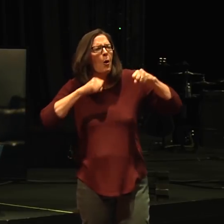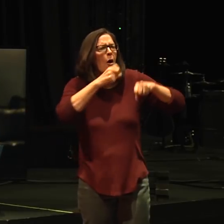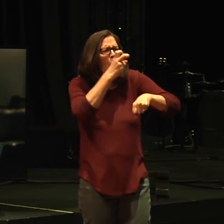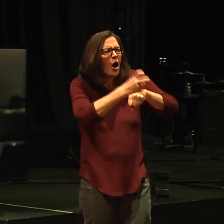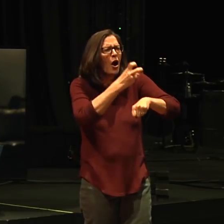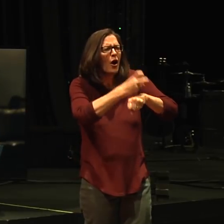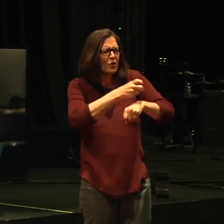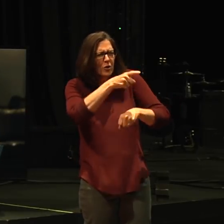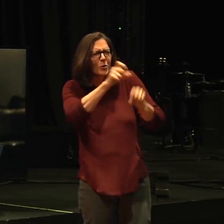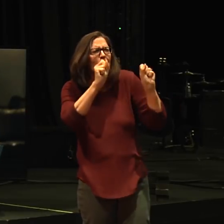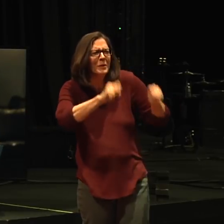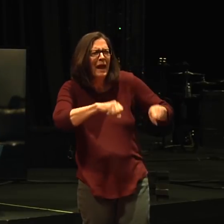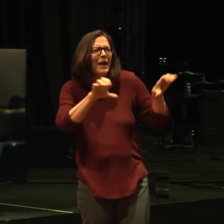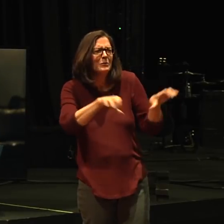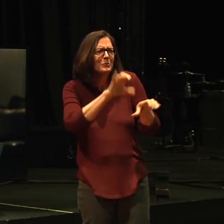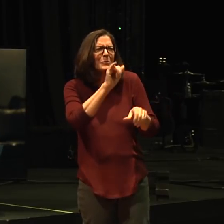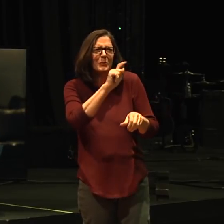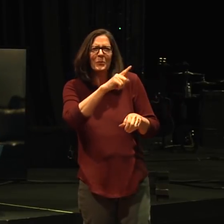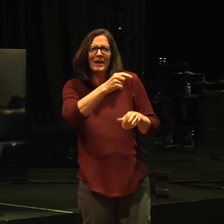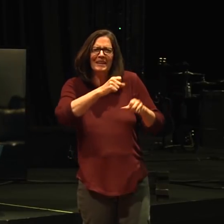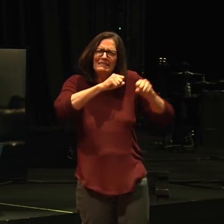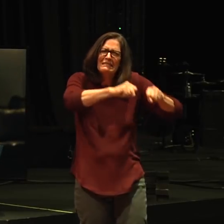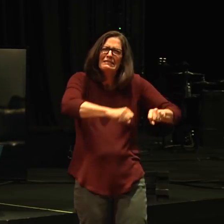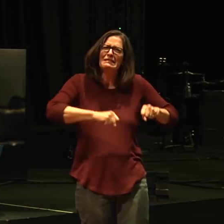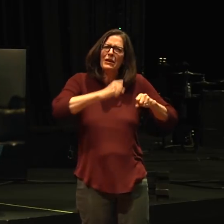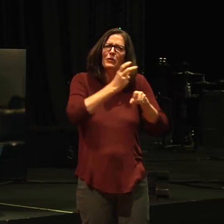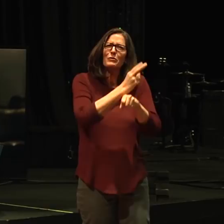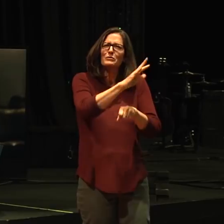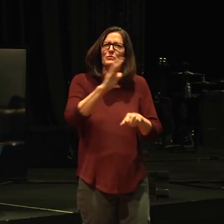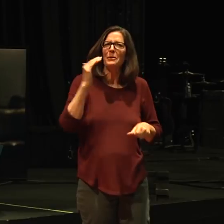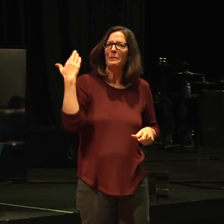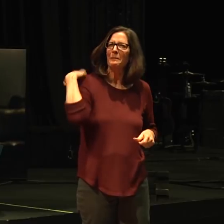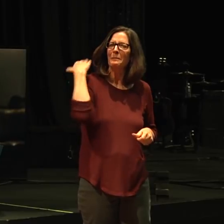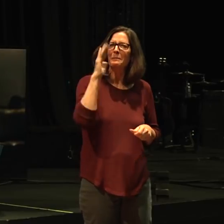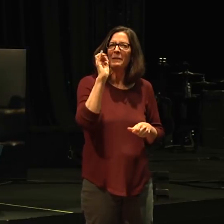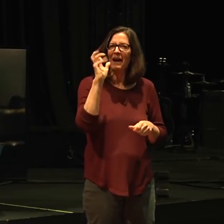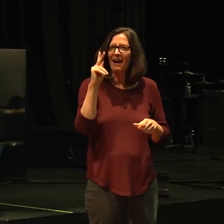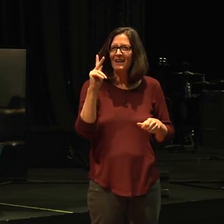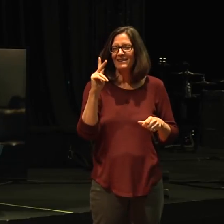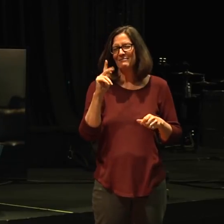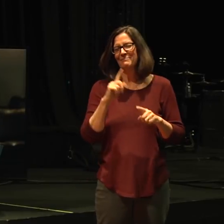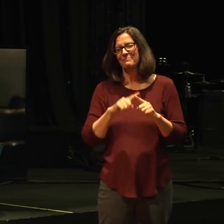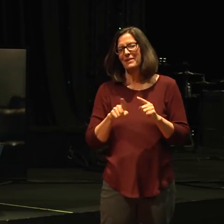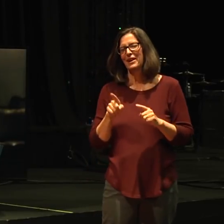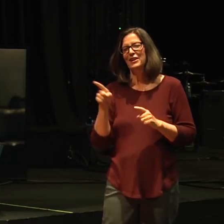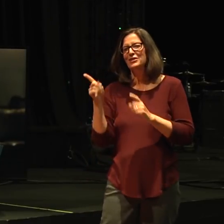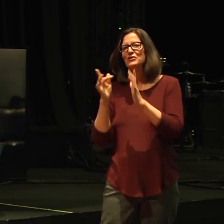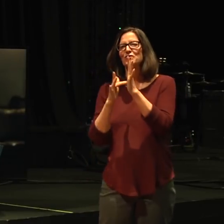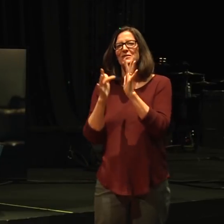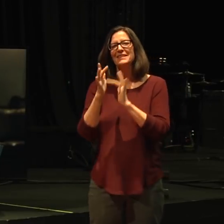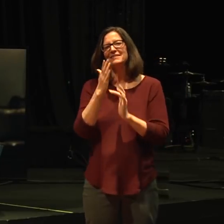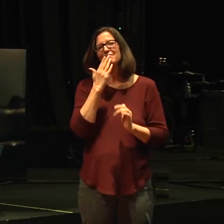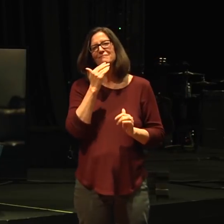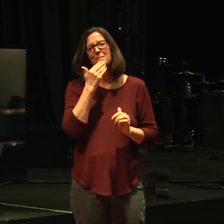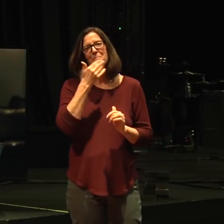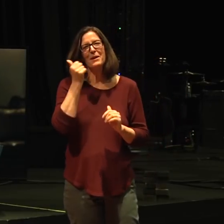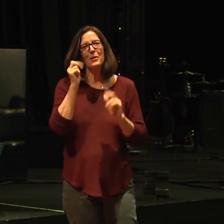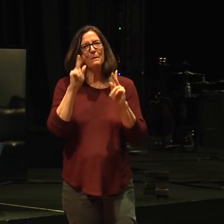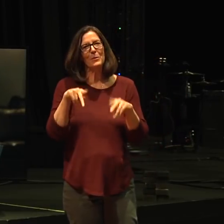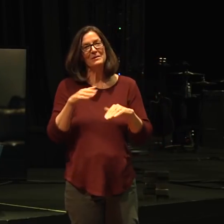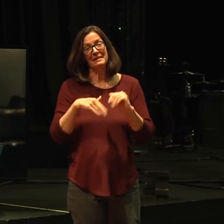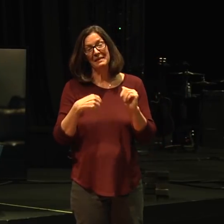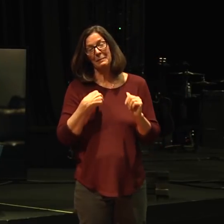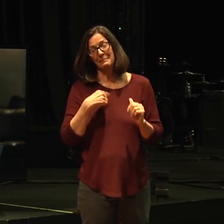Put your backs into it, something like that. Write this down. Jesus is a better person than me. That's true. Here's what